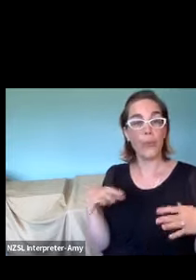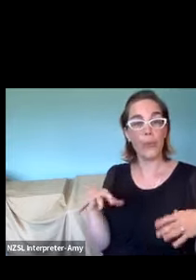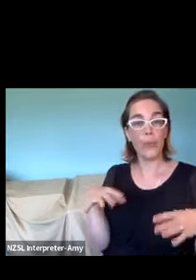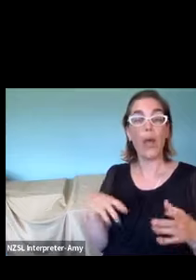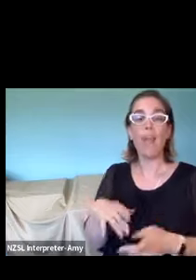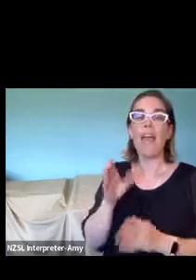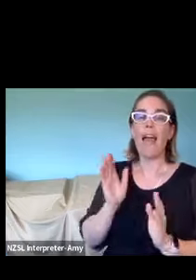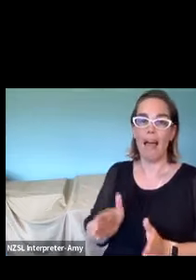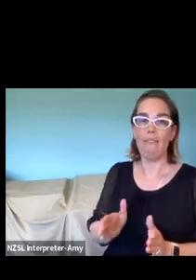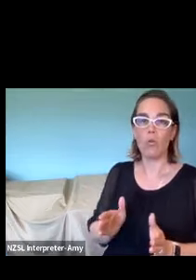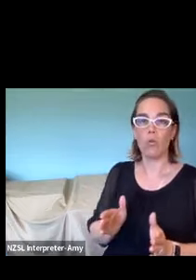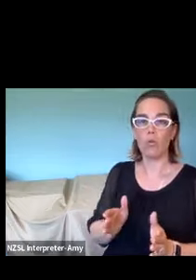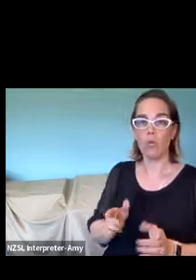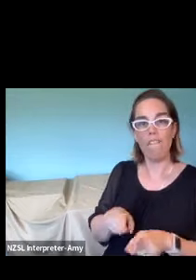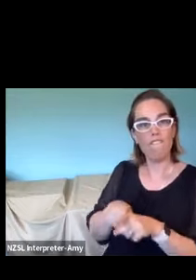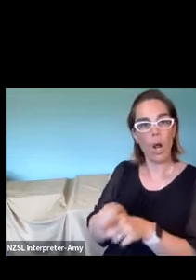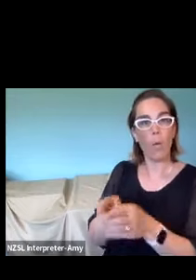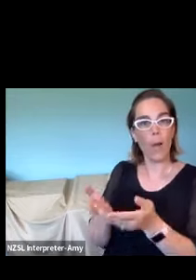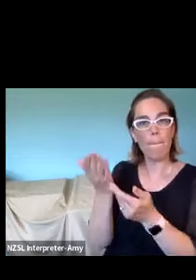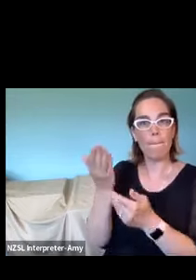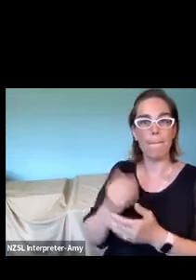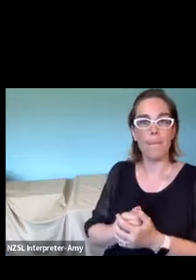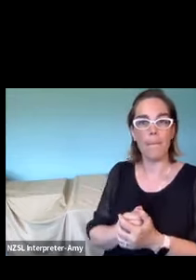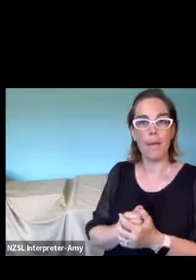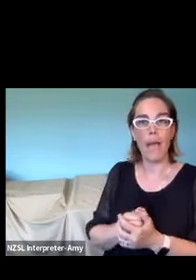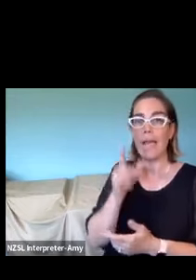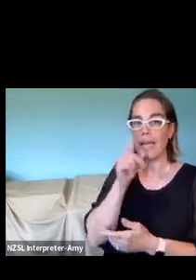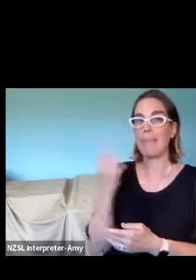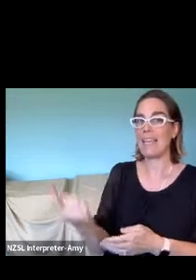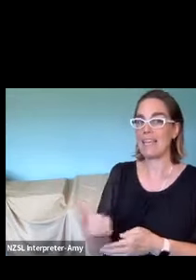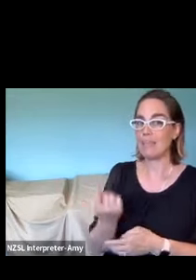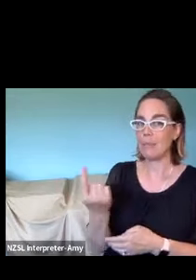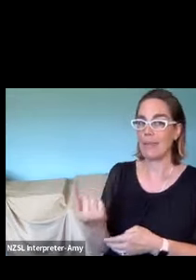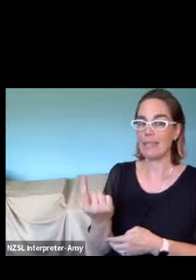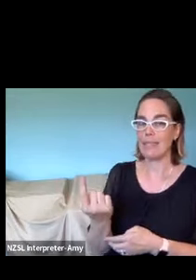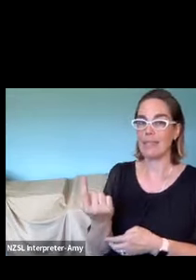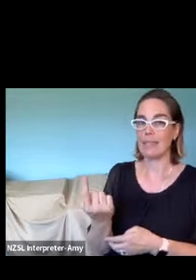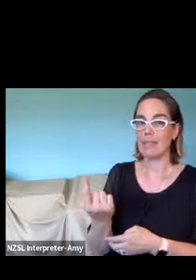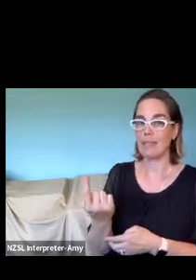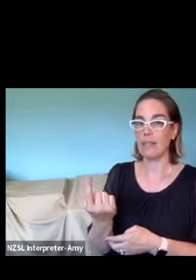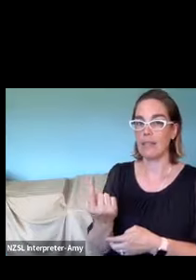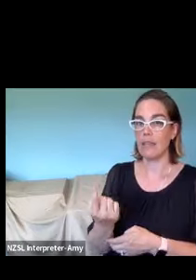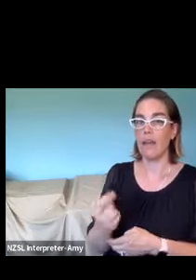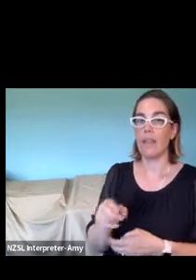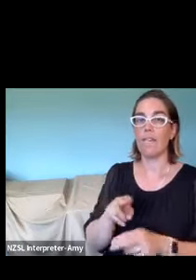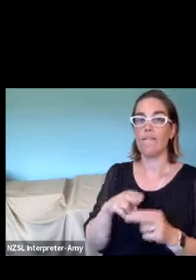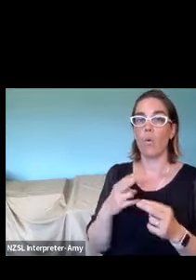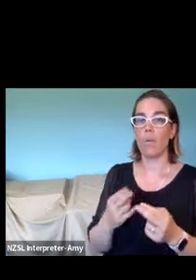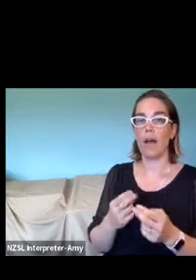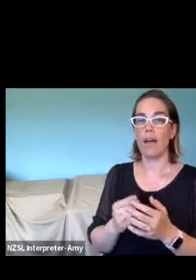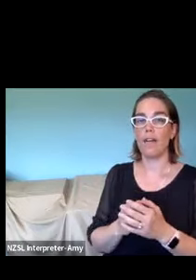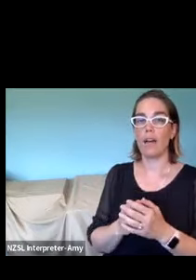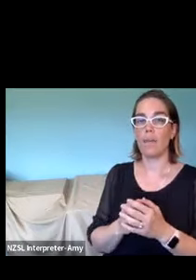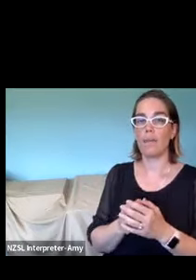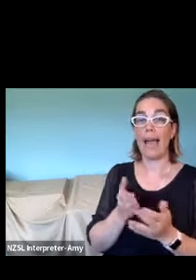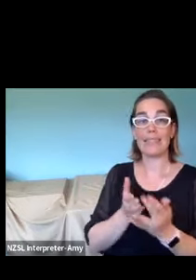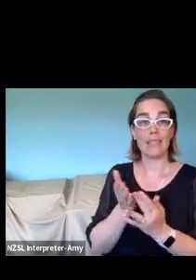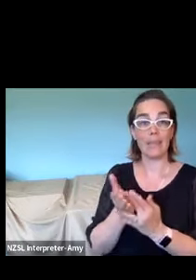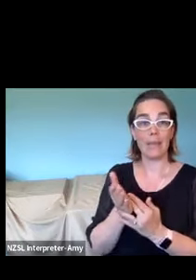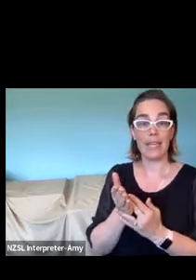an actual independent entity in the form of an Accessibility for New Zealanders Commission, comprised of an